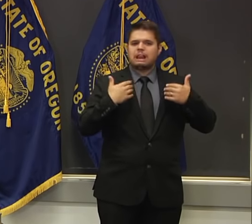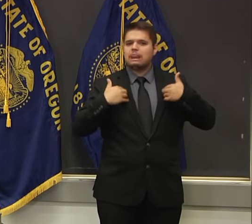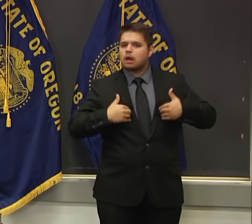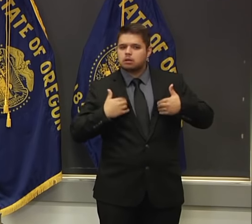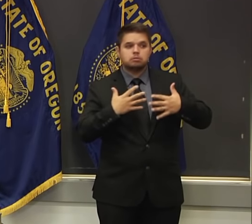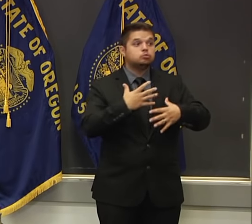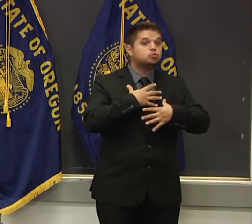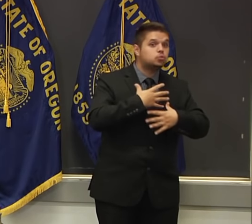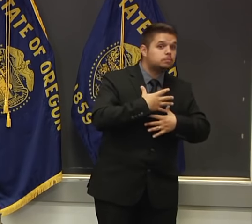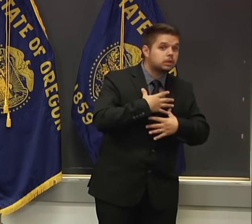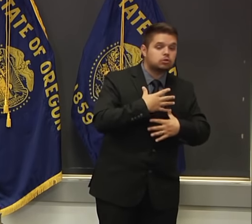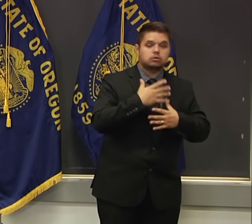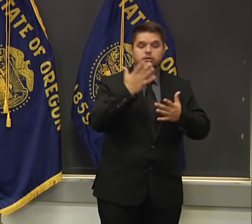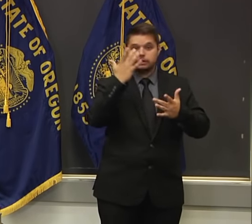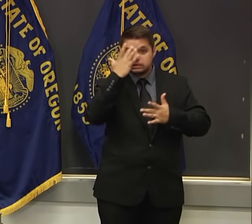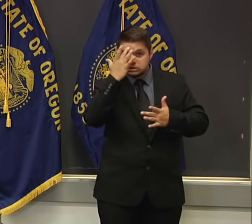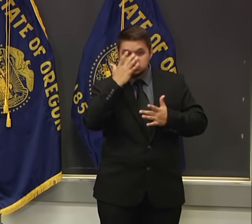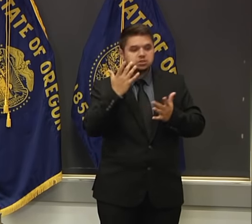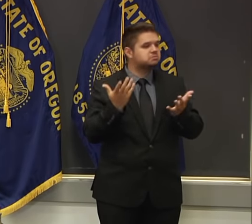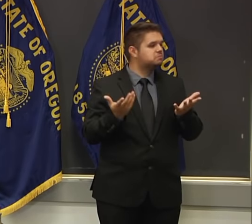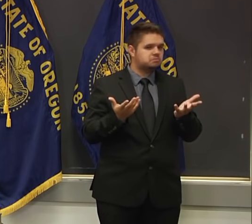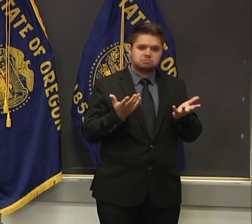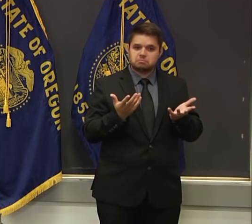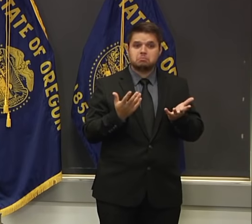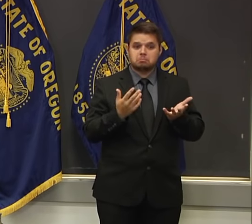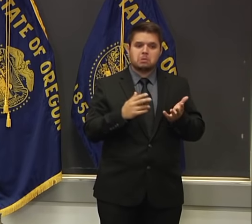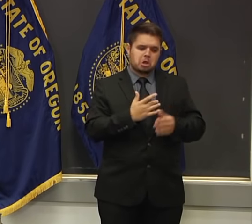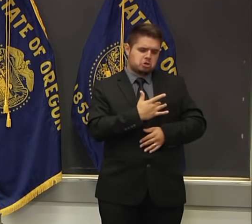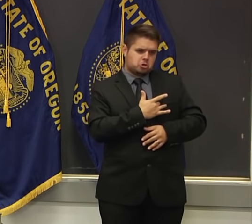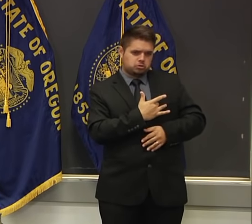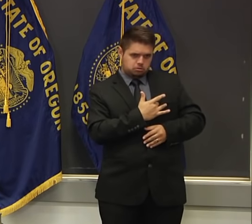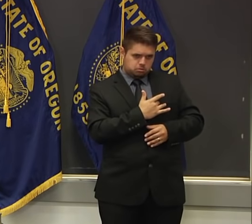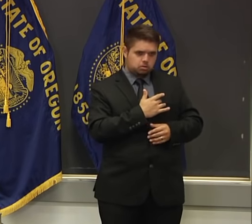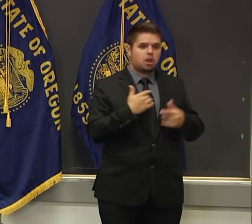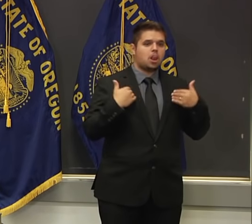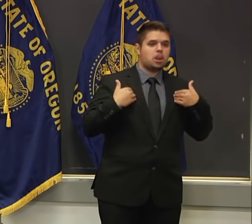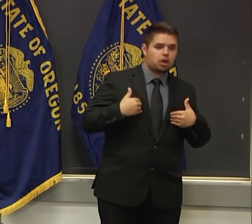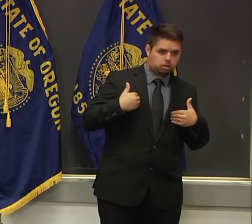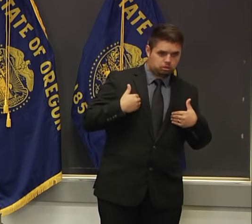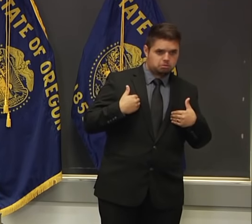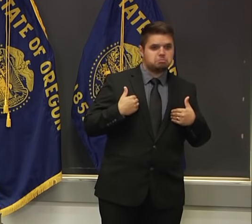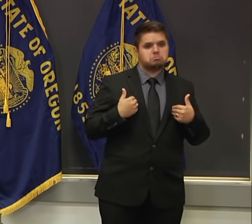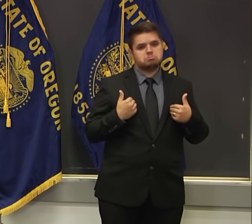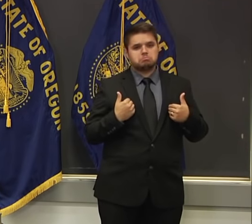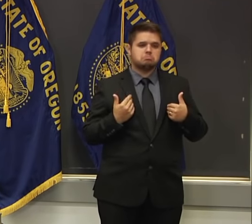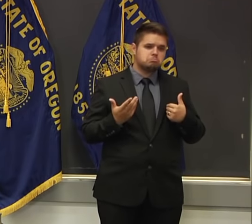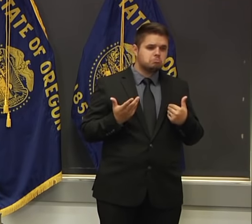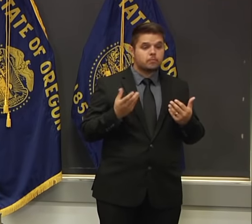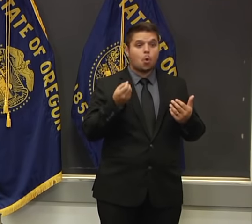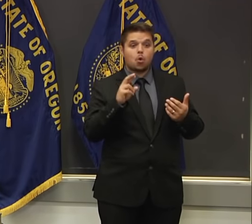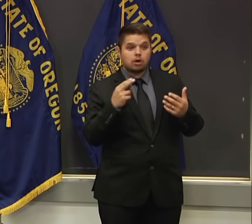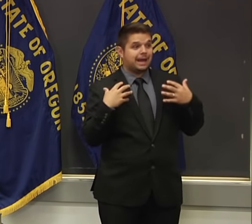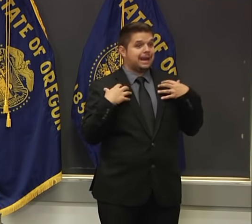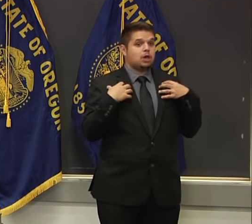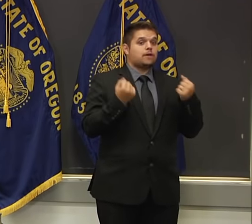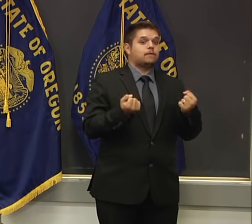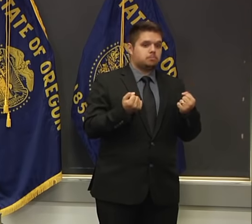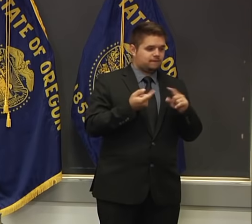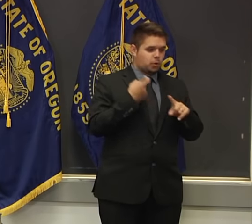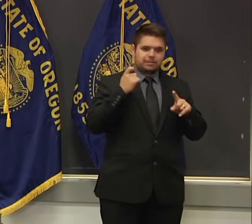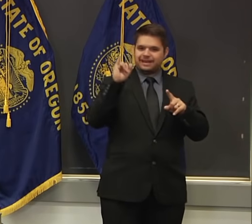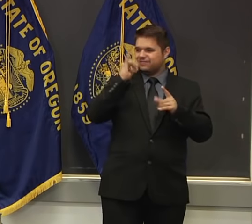by pre-existing condition I mentioned heart conditions and other kind of lung conditions, or recovering from an infection, you